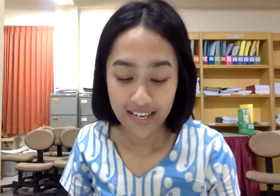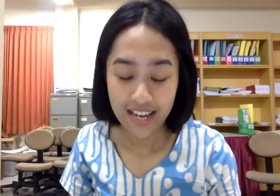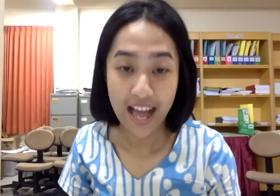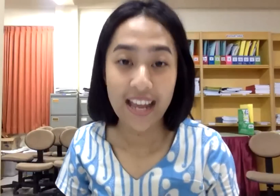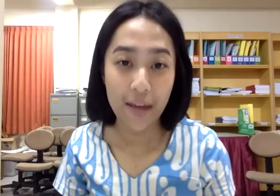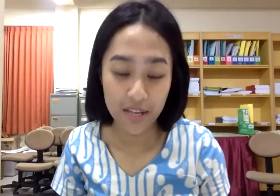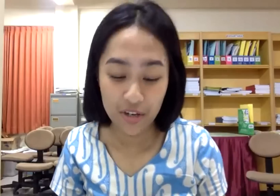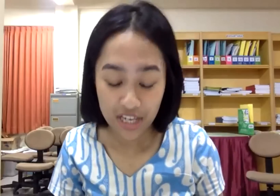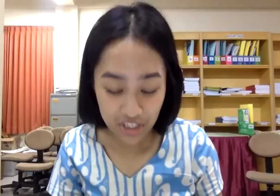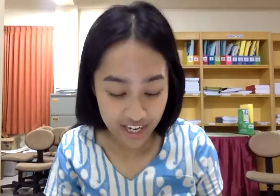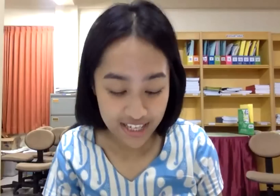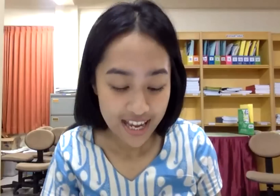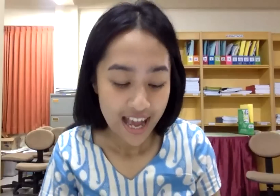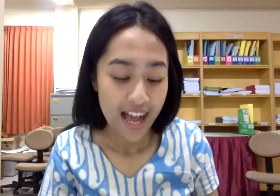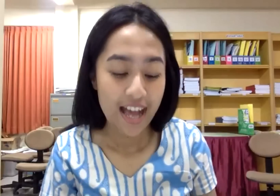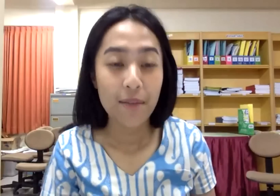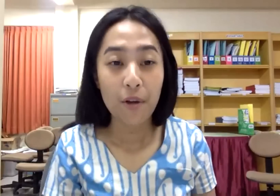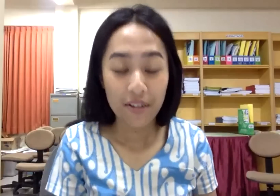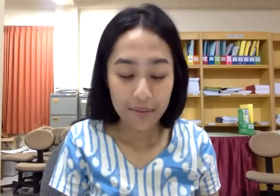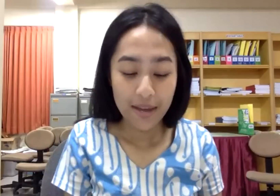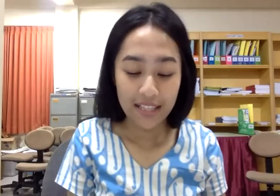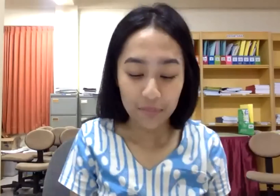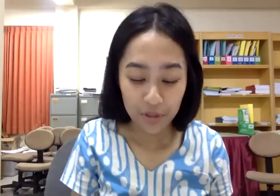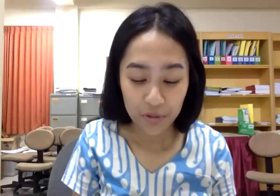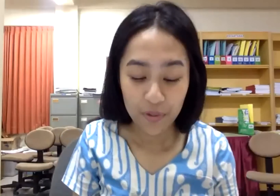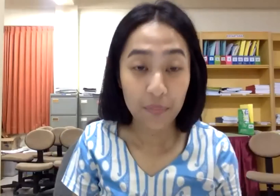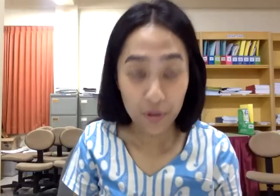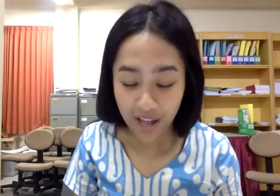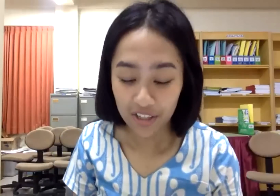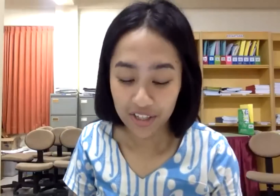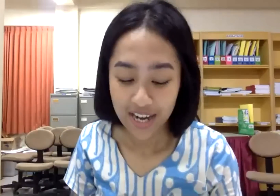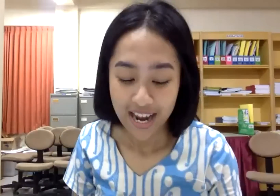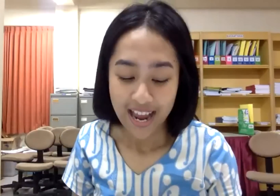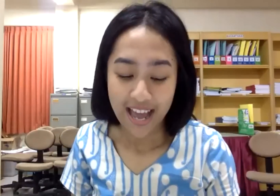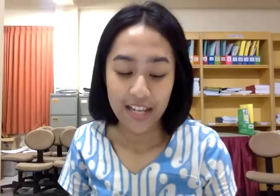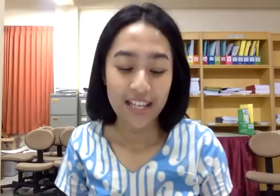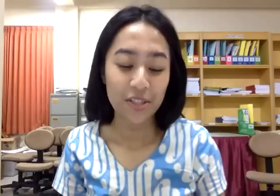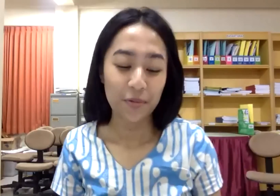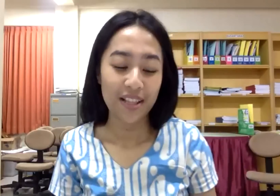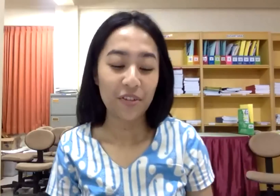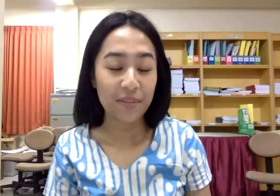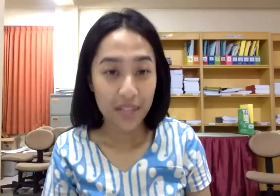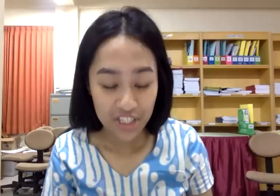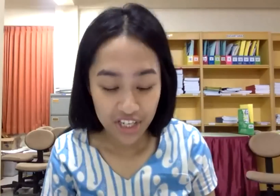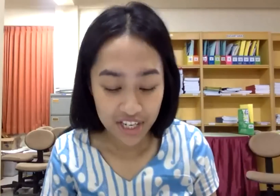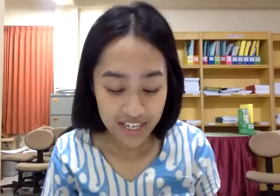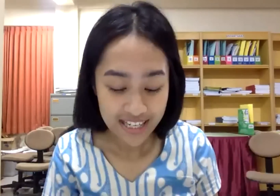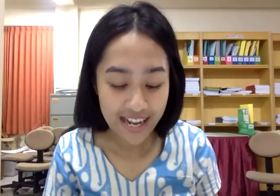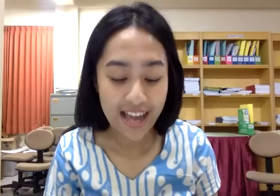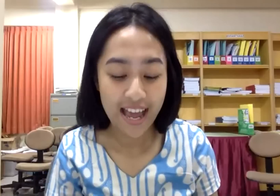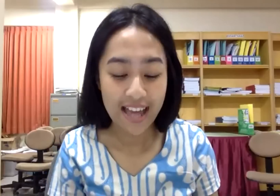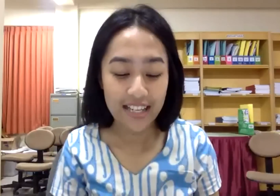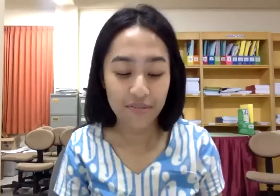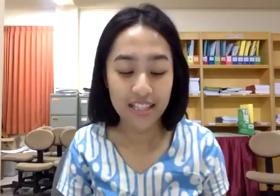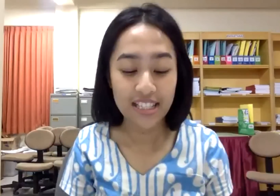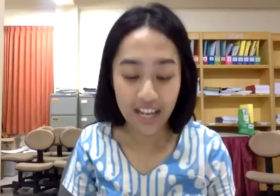Asari. I am Indonesian. I am wearing batik blues with blue color. And it is with a great pleasure that